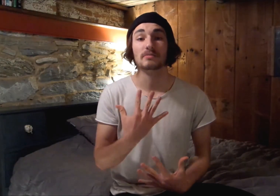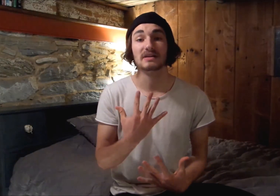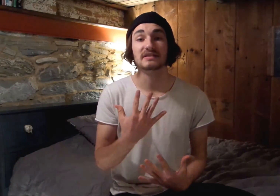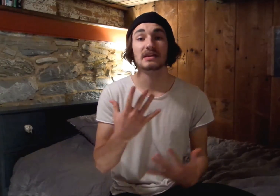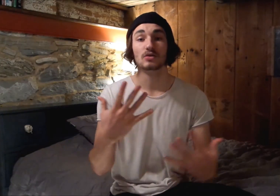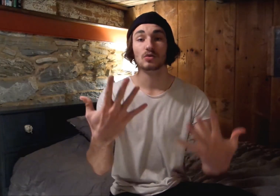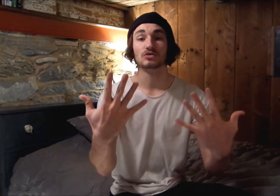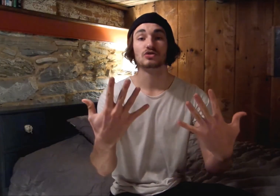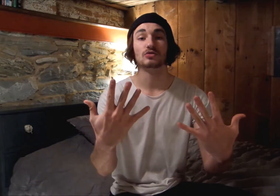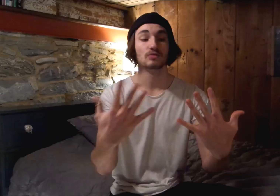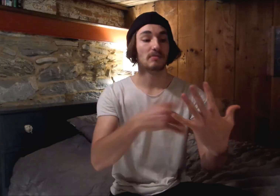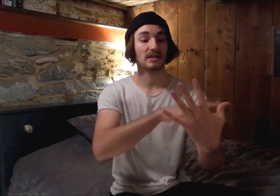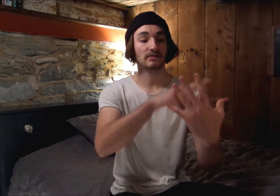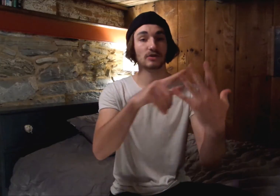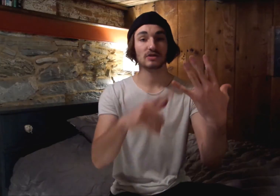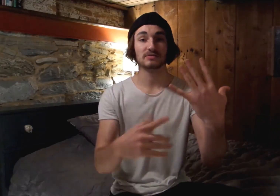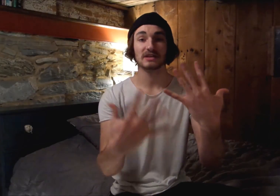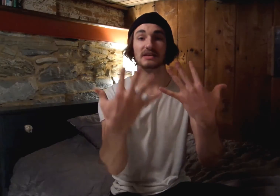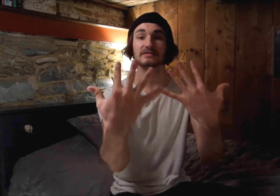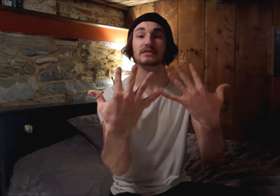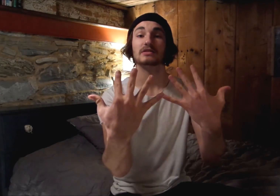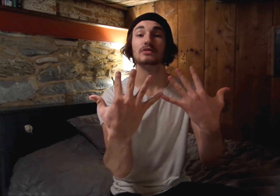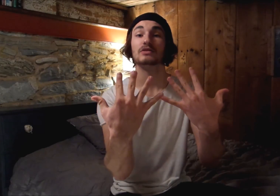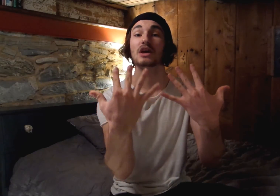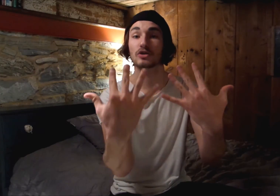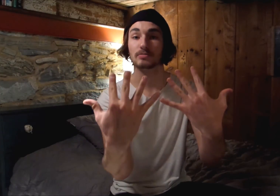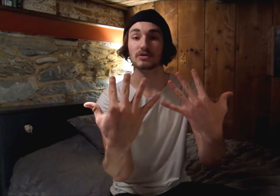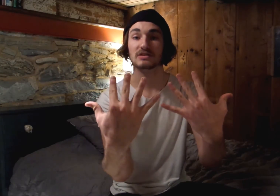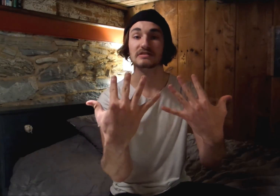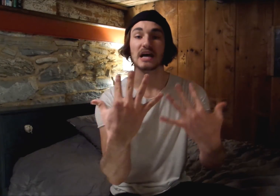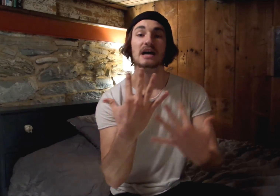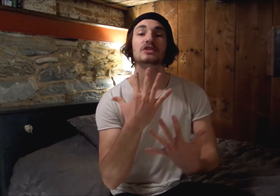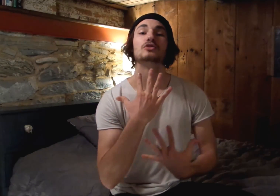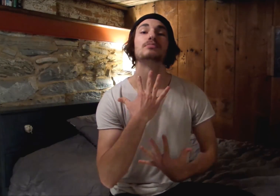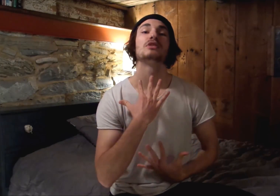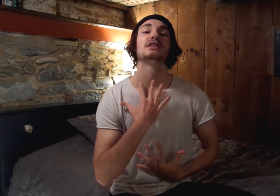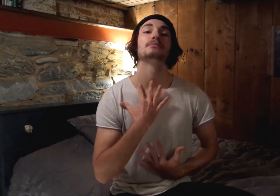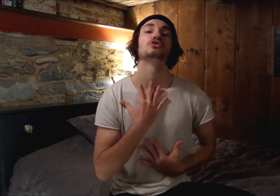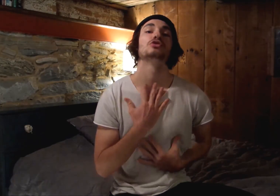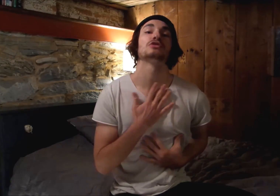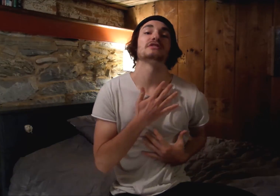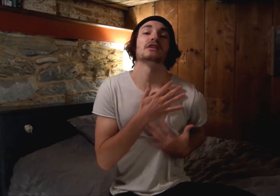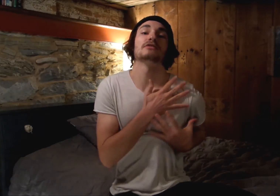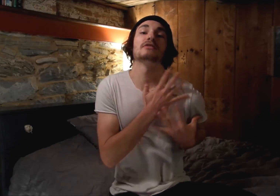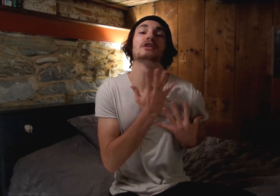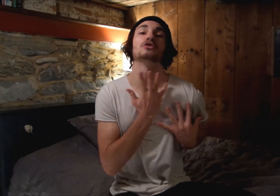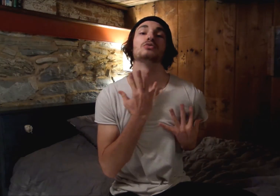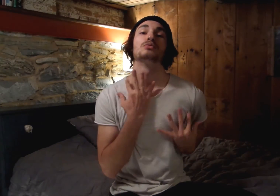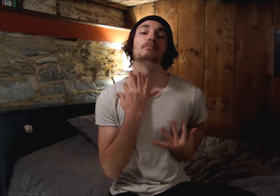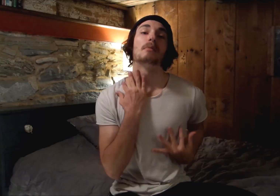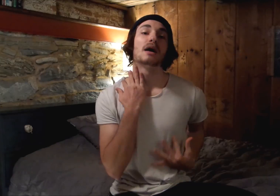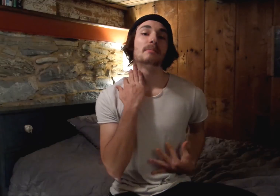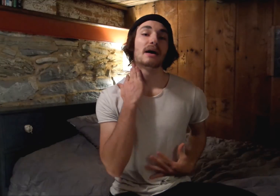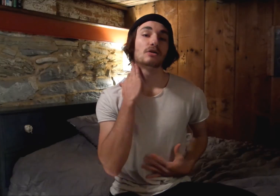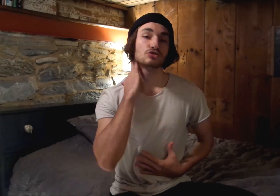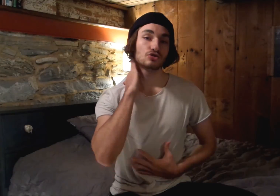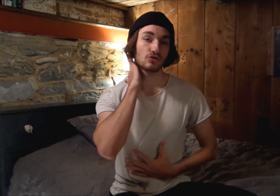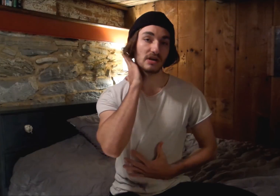my skin, or so you make the fingertips like this, like they're the other person's, and you bring them to yourself and you mime out,